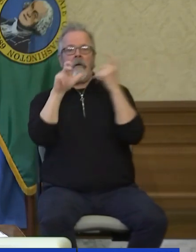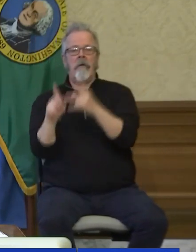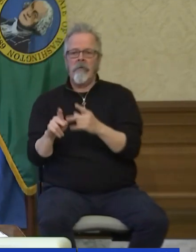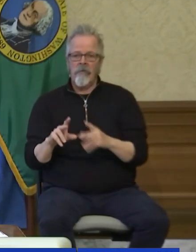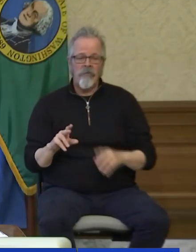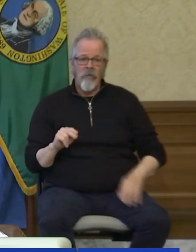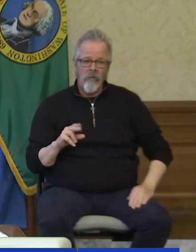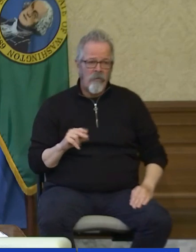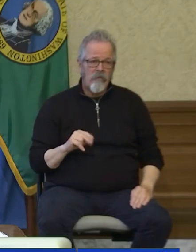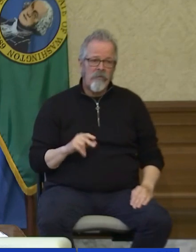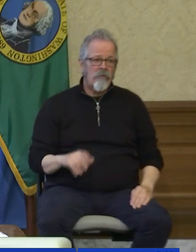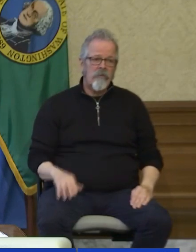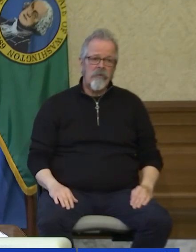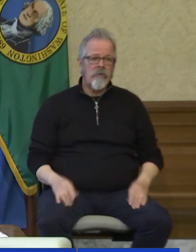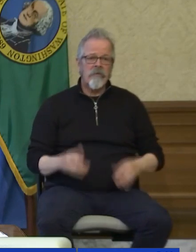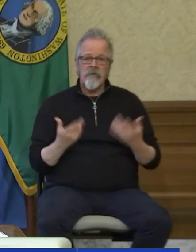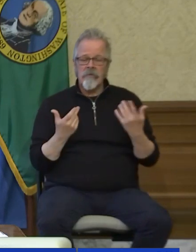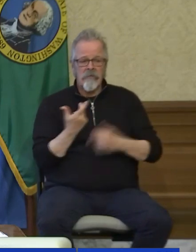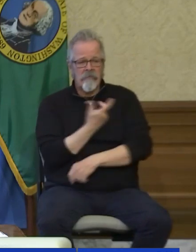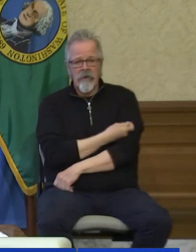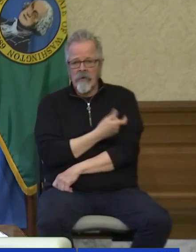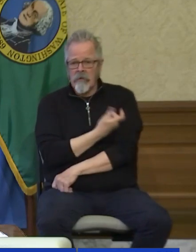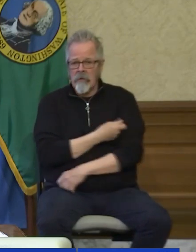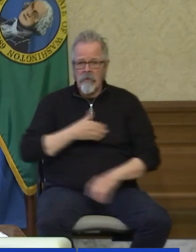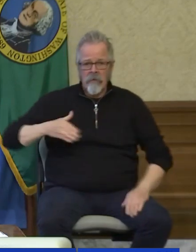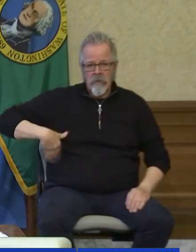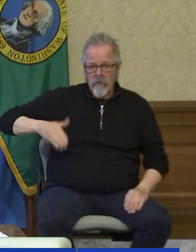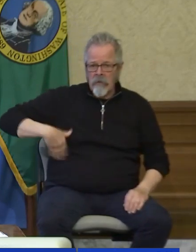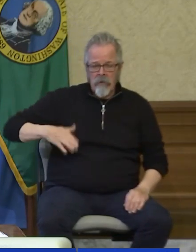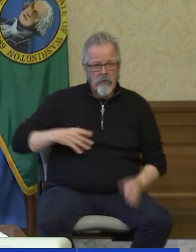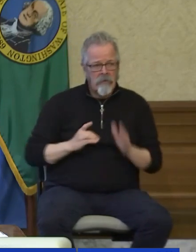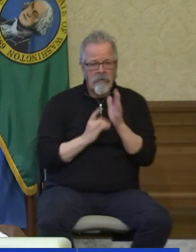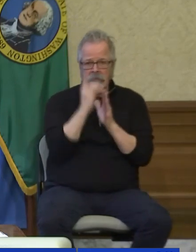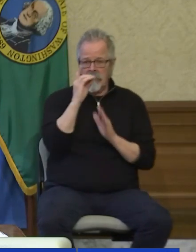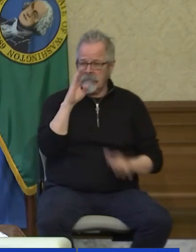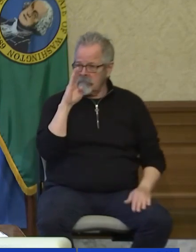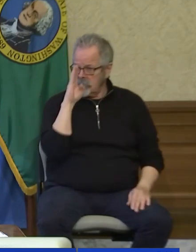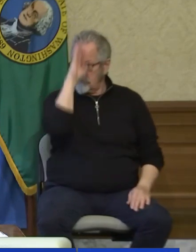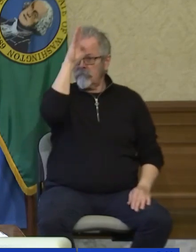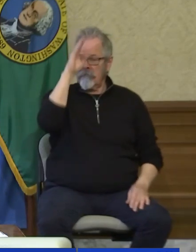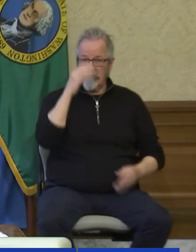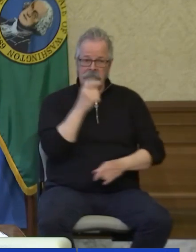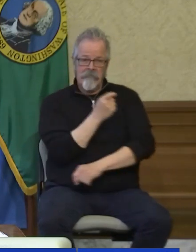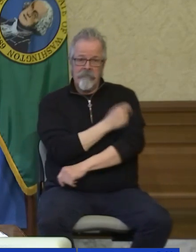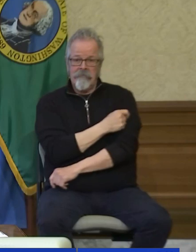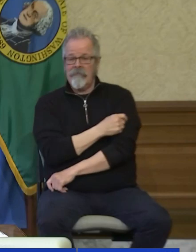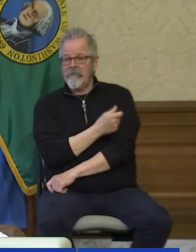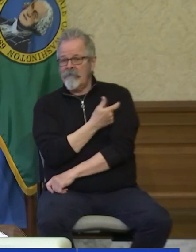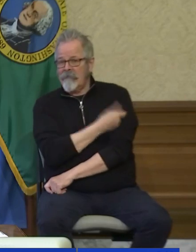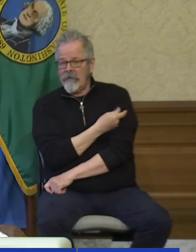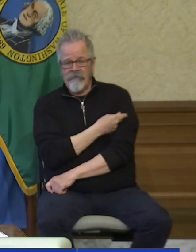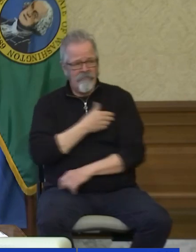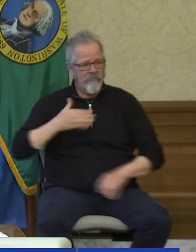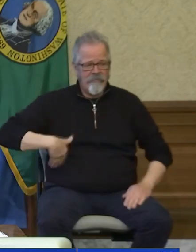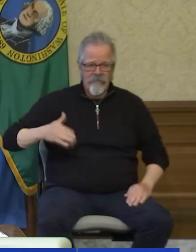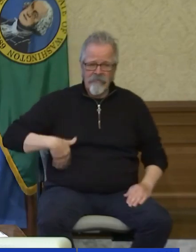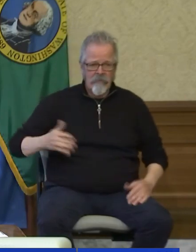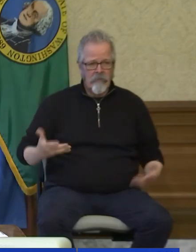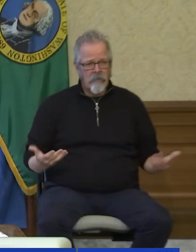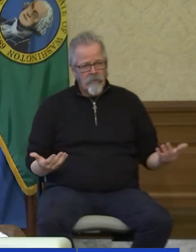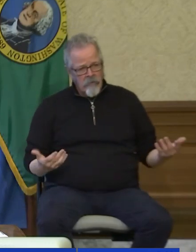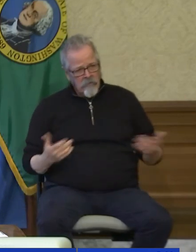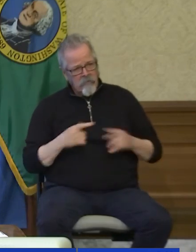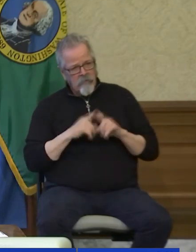one knows when that is going to happen. But it would mean bars, restaurants, and entertainment venues could return to allow